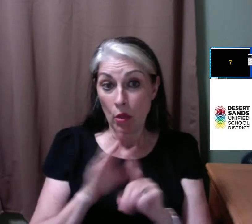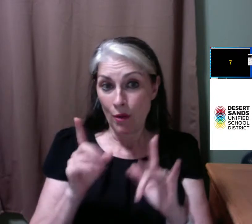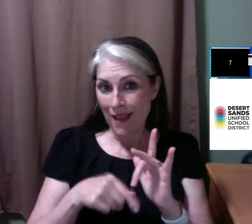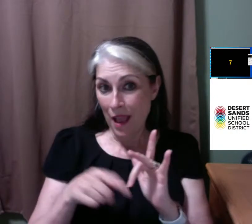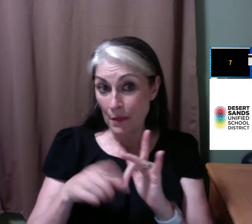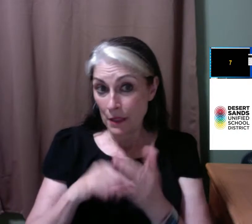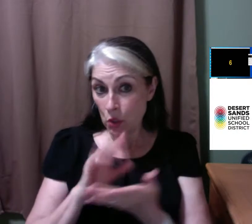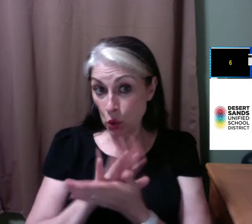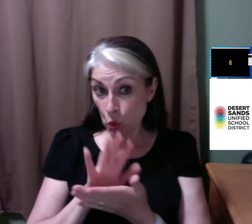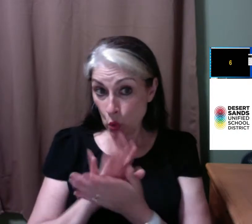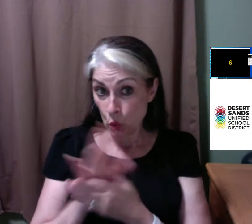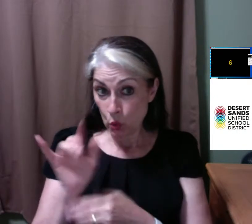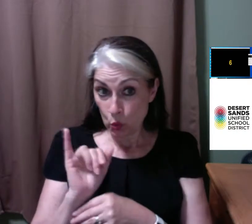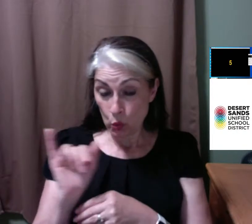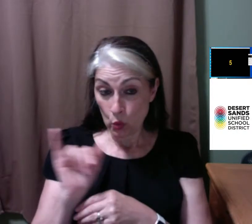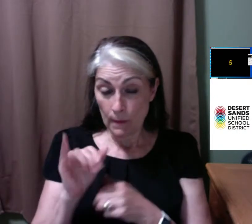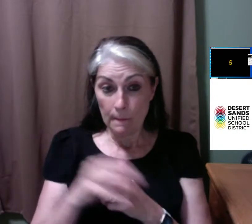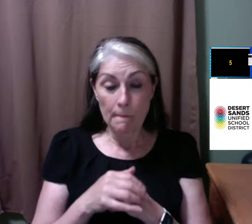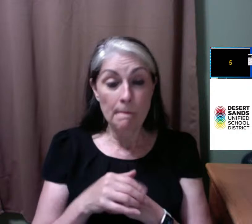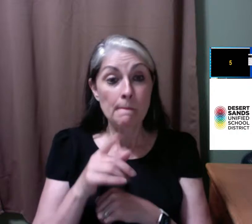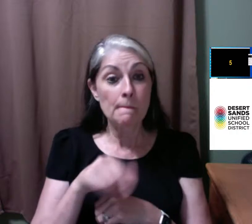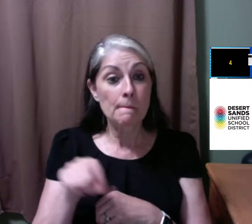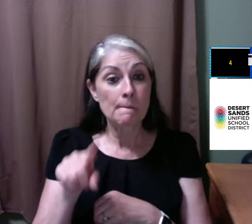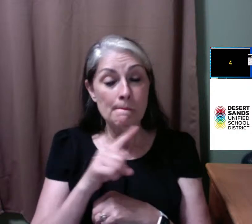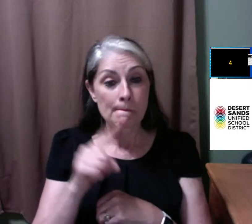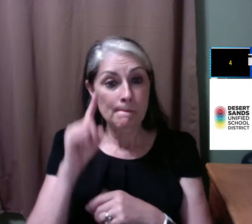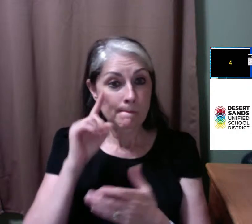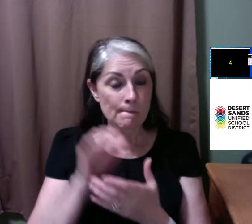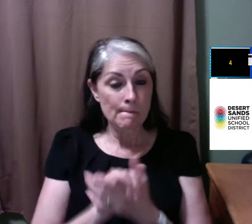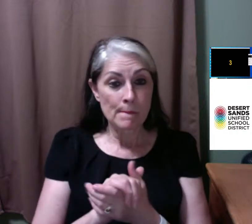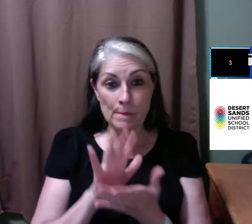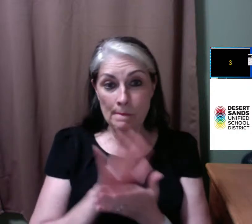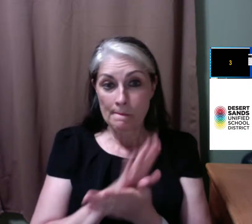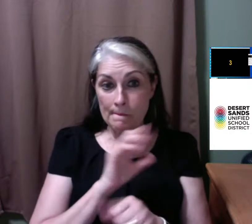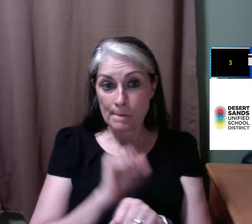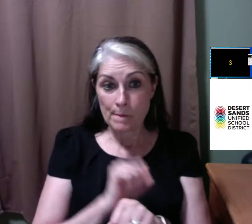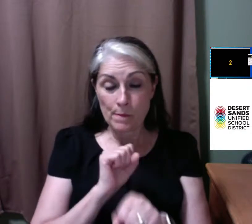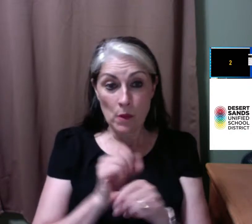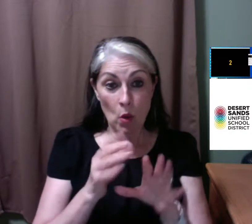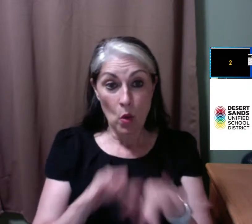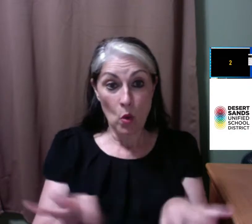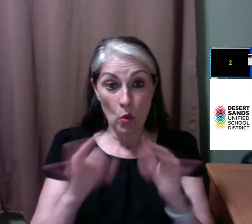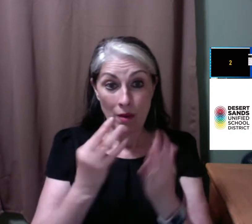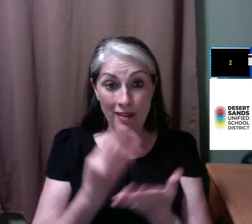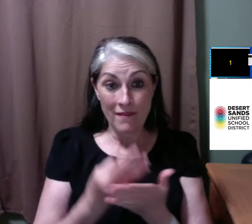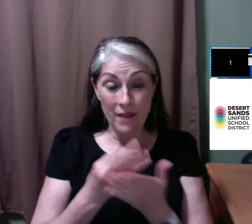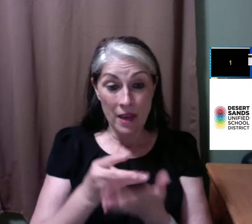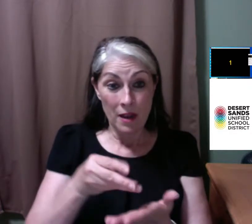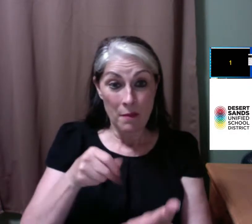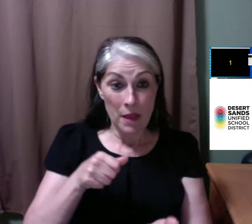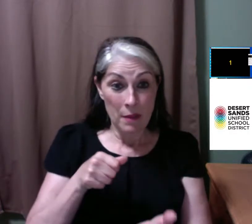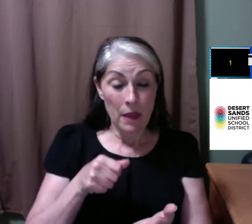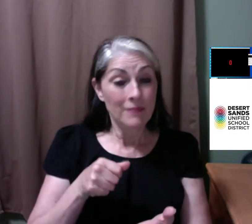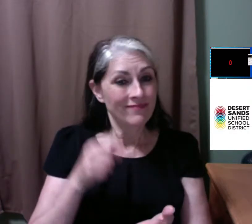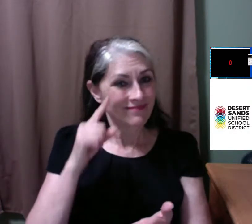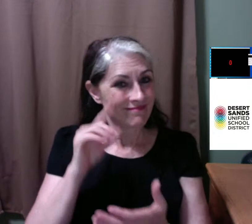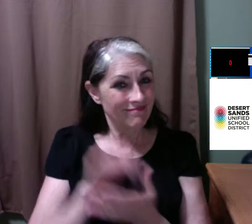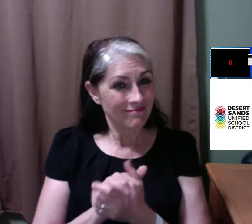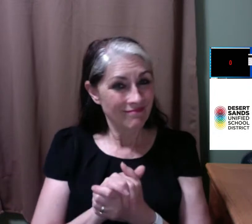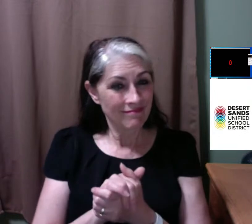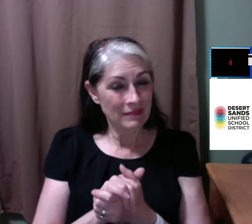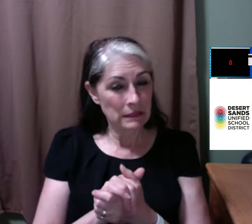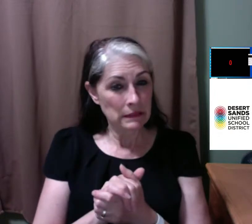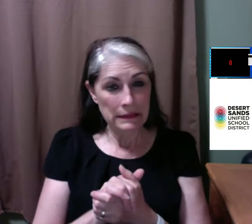school. For those that believe that the paperwork is not worth the financial reimbursement, I believe you might have lost